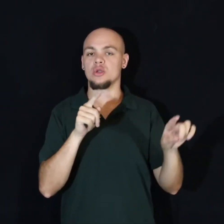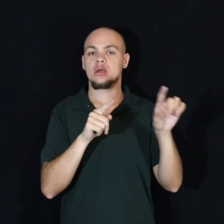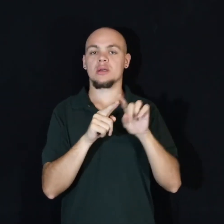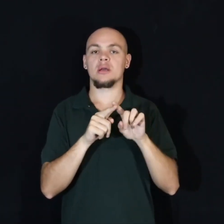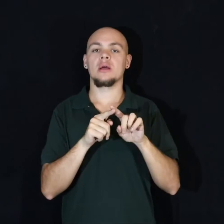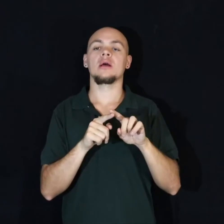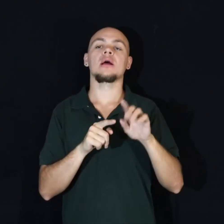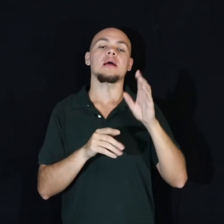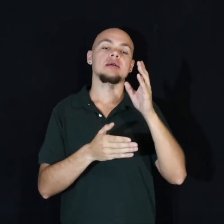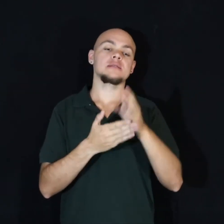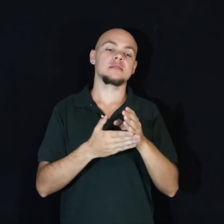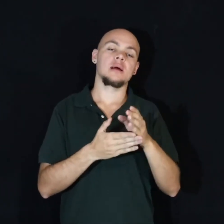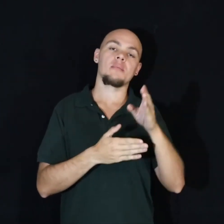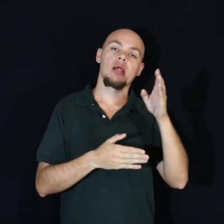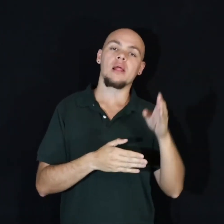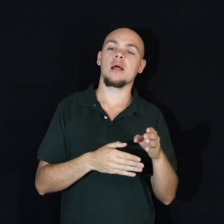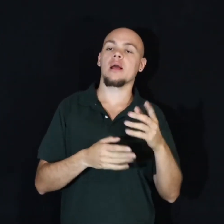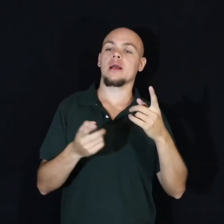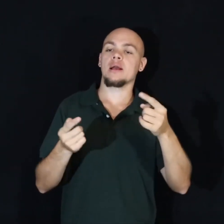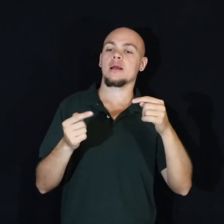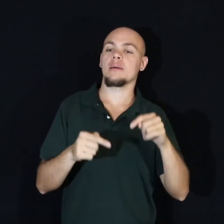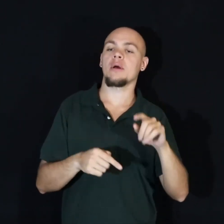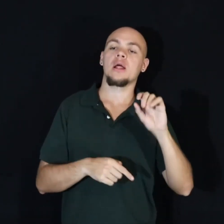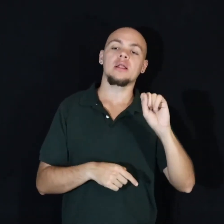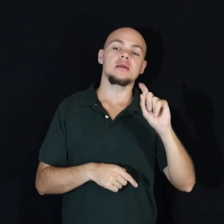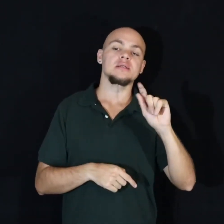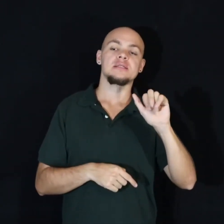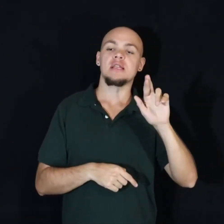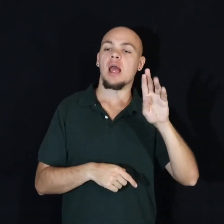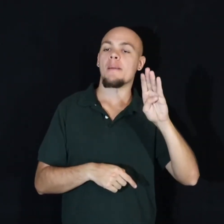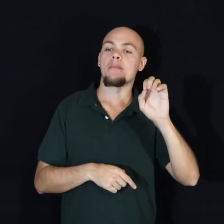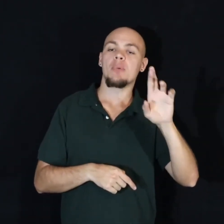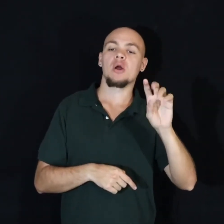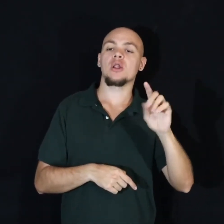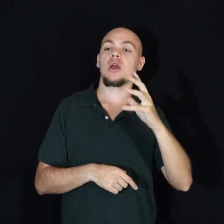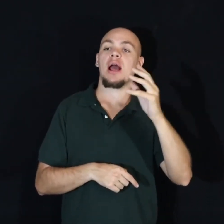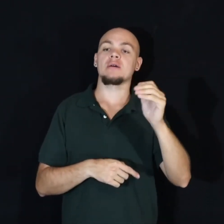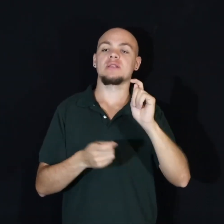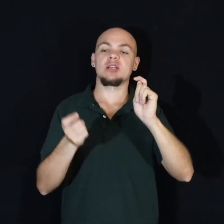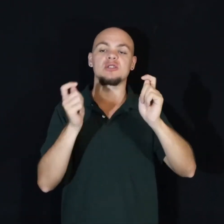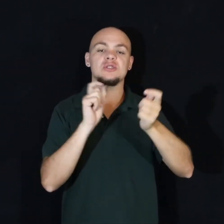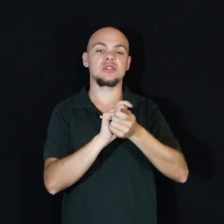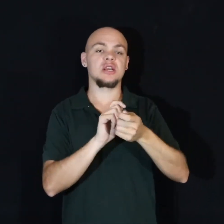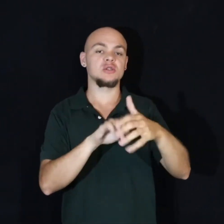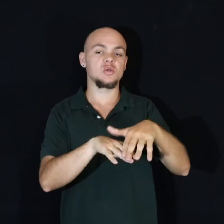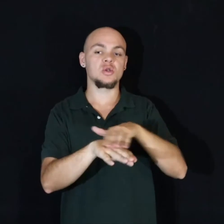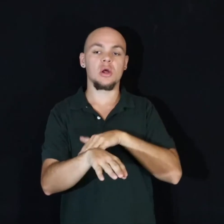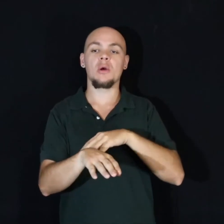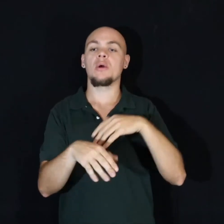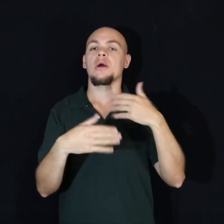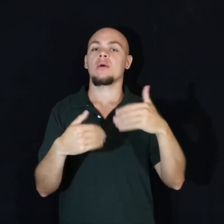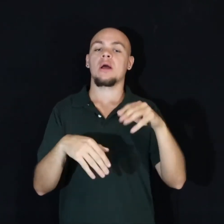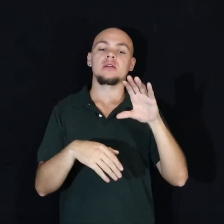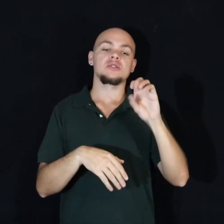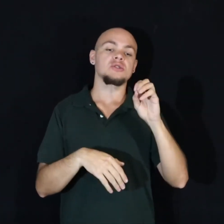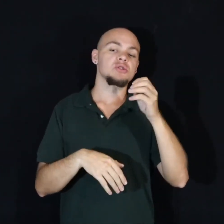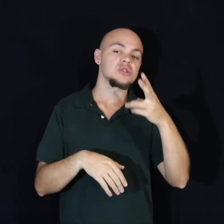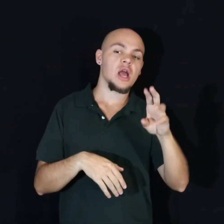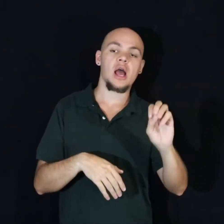the larboard. Come ahead on the starboard. Stop her. Let your outside turn over slow. Ting-a-ling-ling. Chow wow wow. Get out that headline.